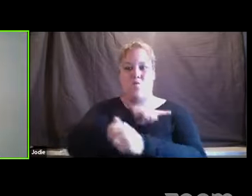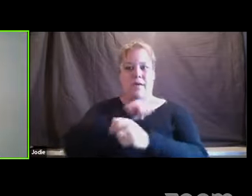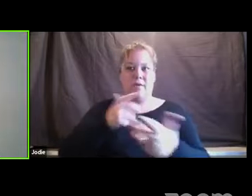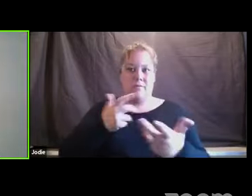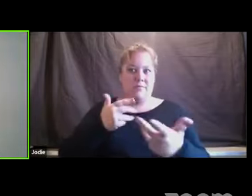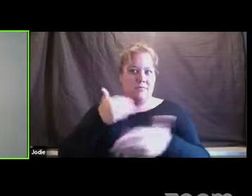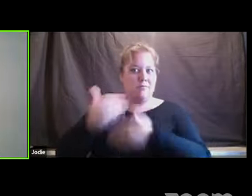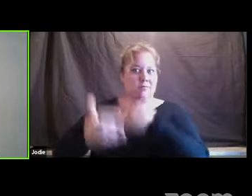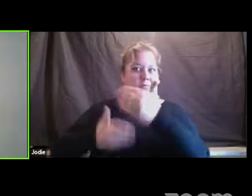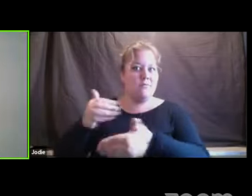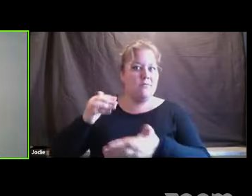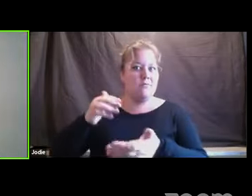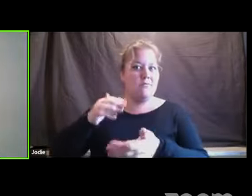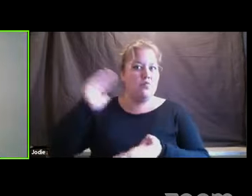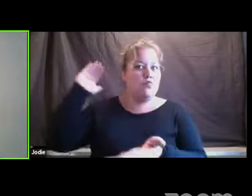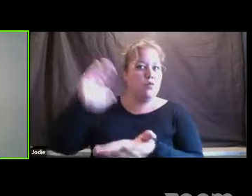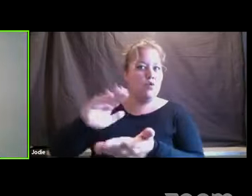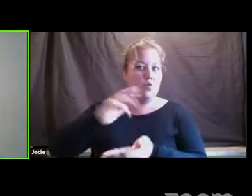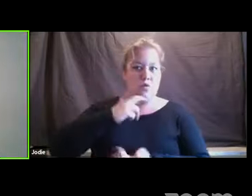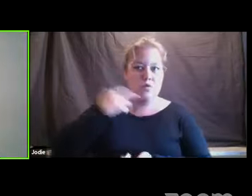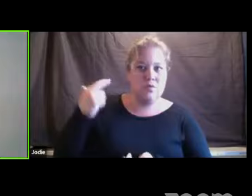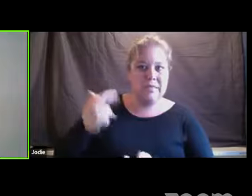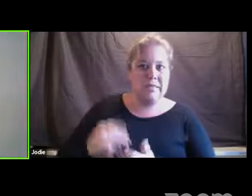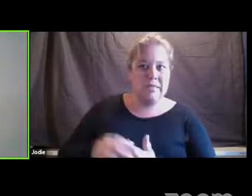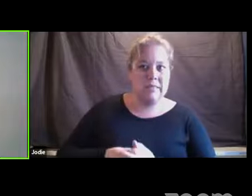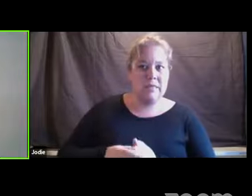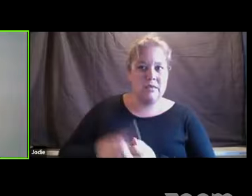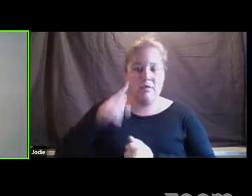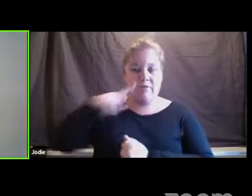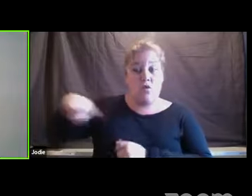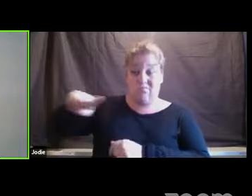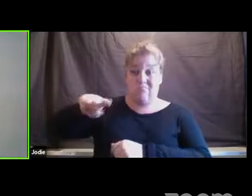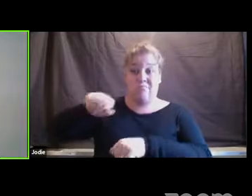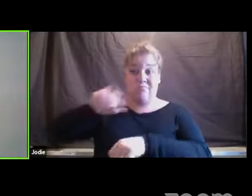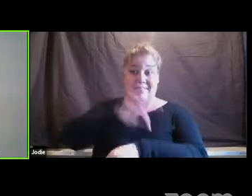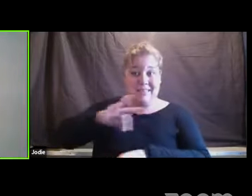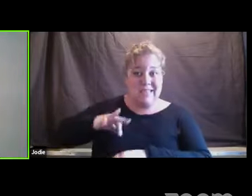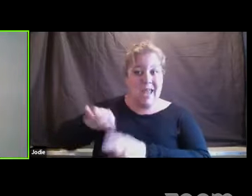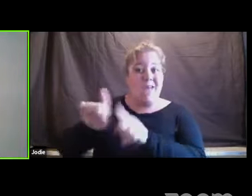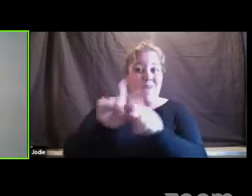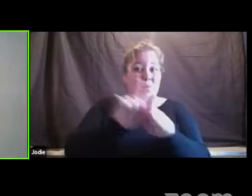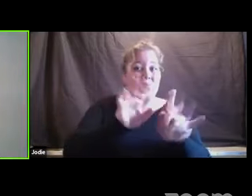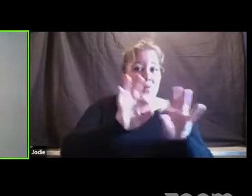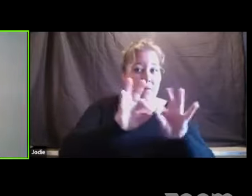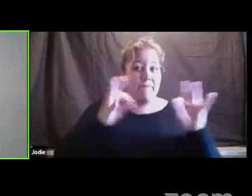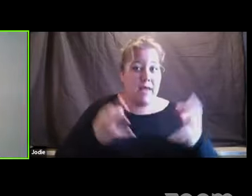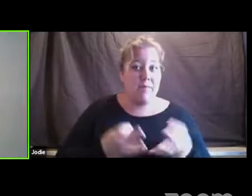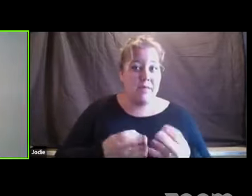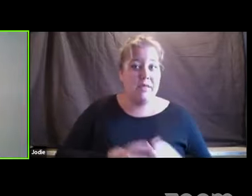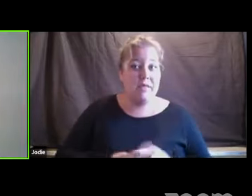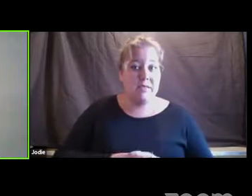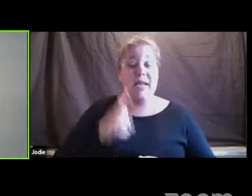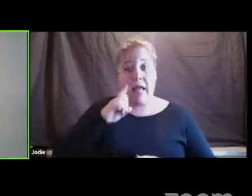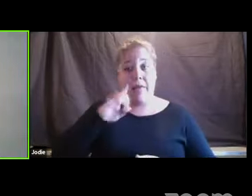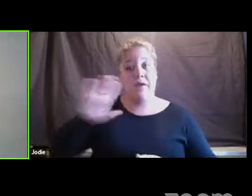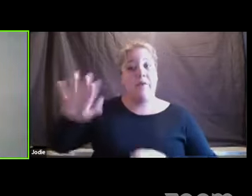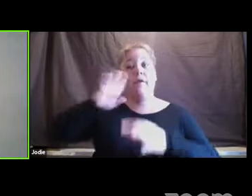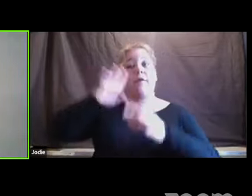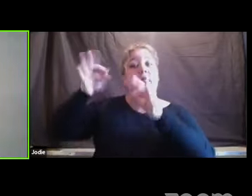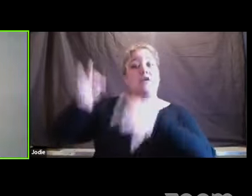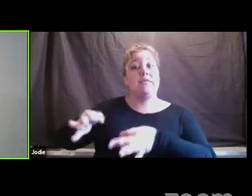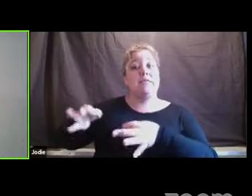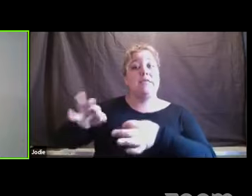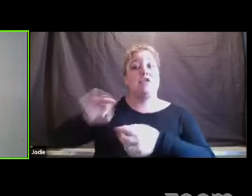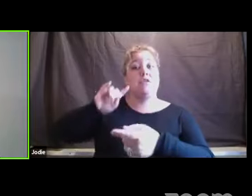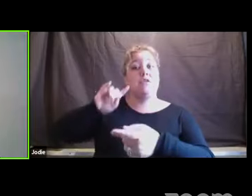risk as low as possible for the workers and families. And I think the decision to close the site until the 22nd